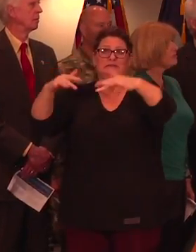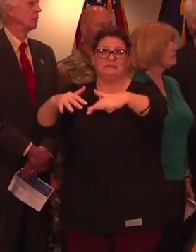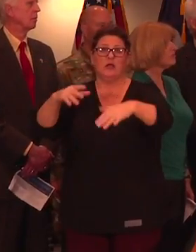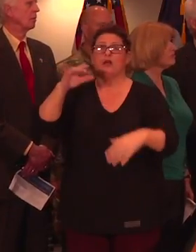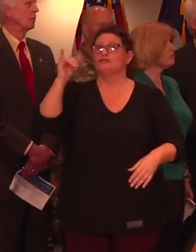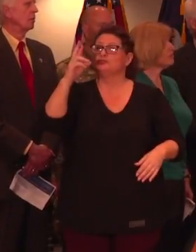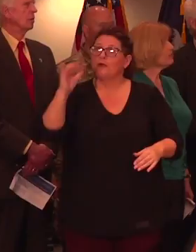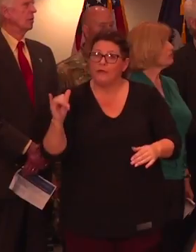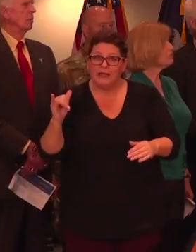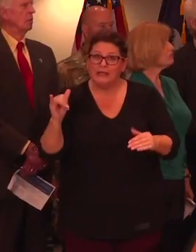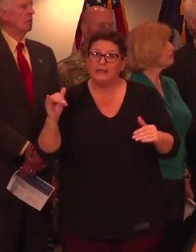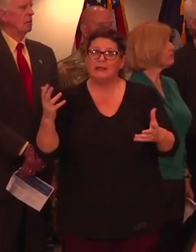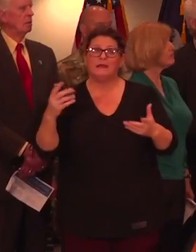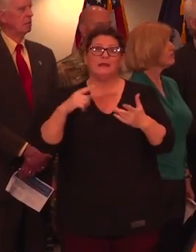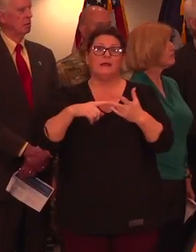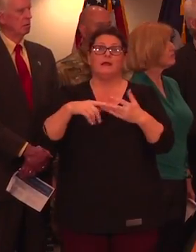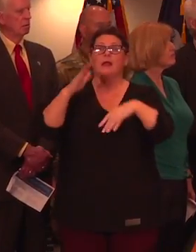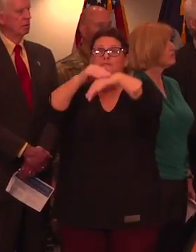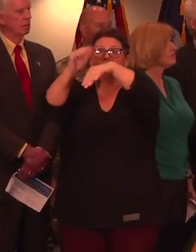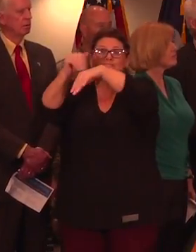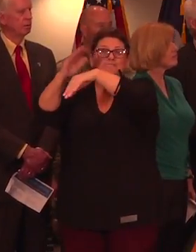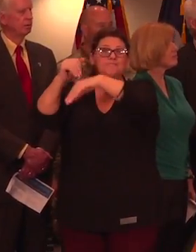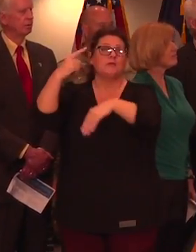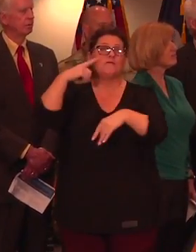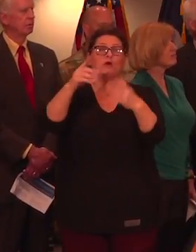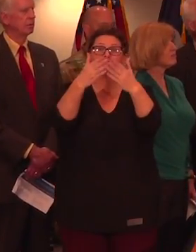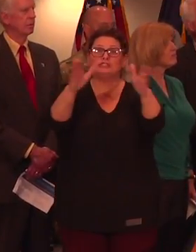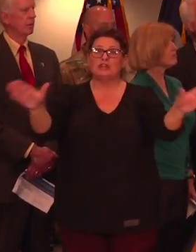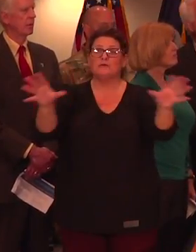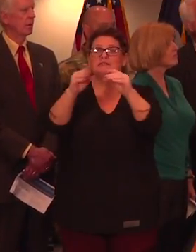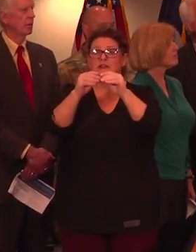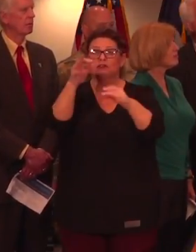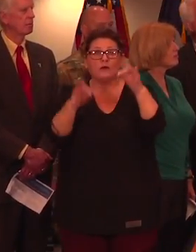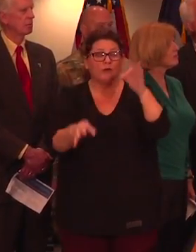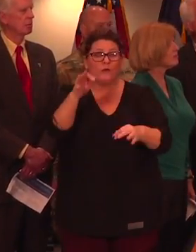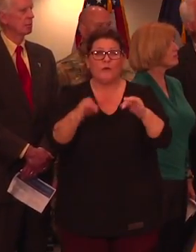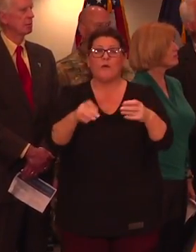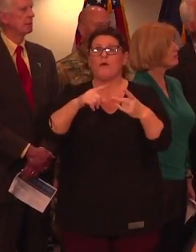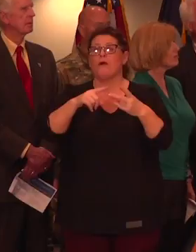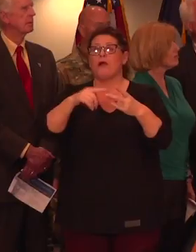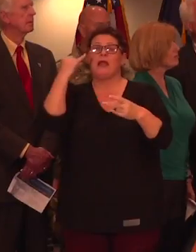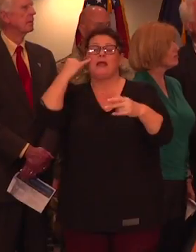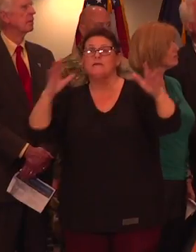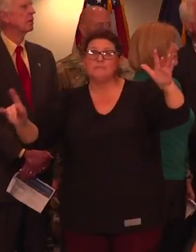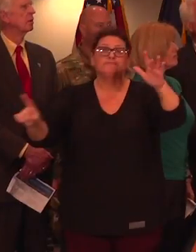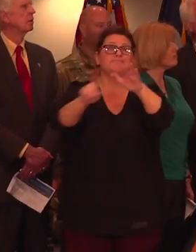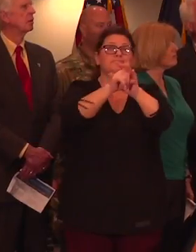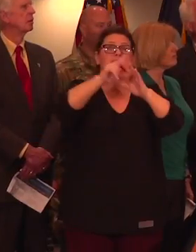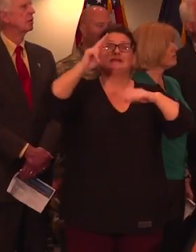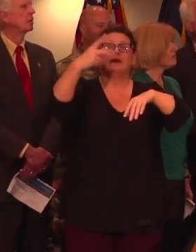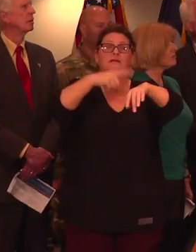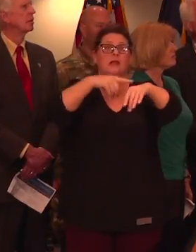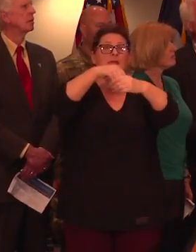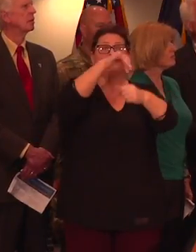pool, such as a roll call in General Sessions Court, such as a second appearance in a General Sessions Court.